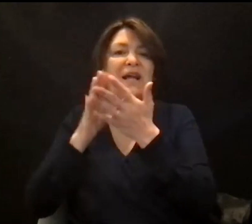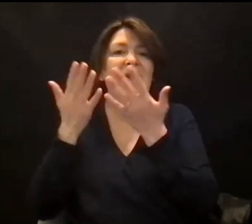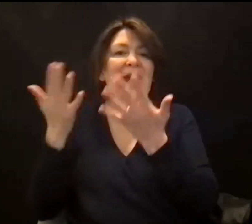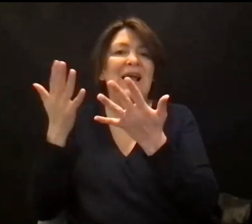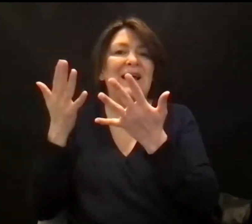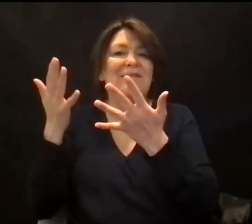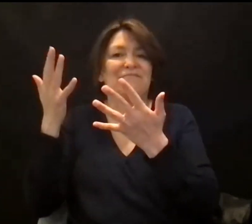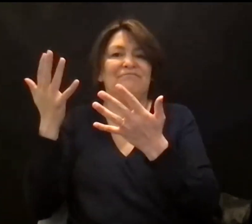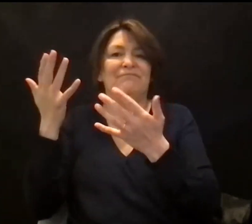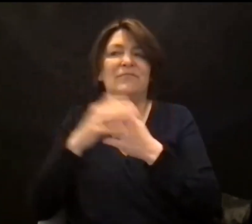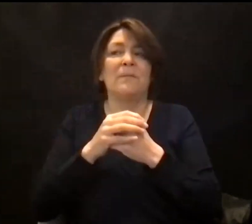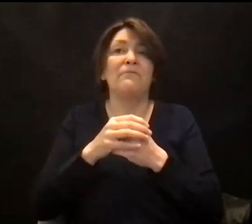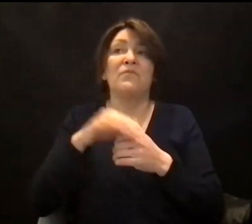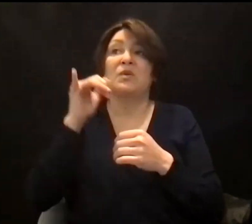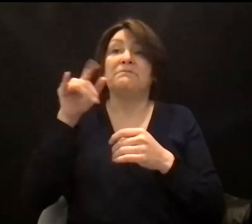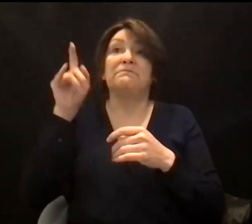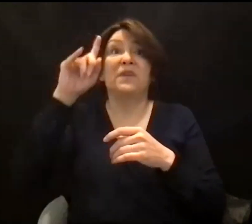the doctor has gone to wash their hands.